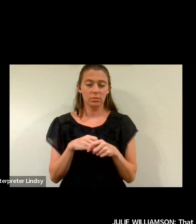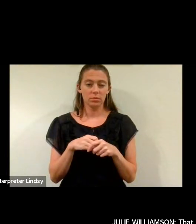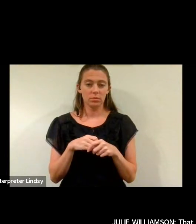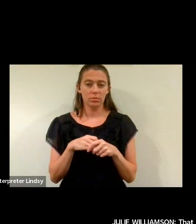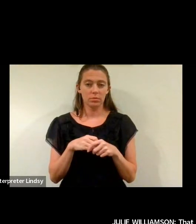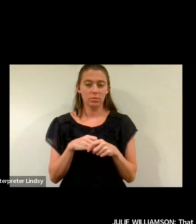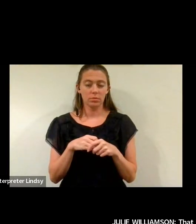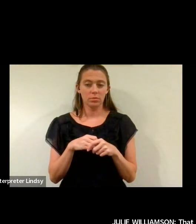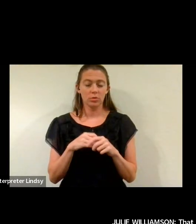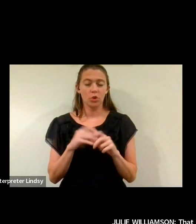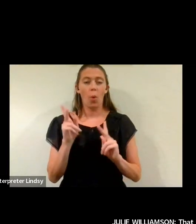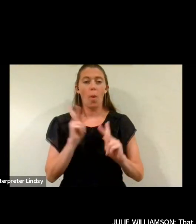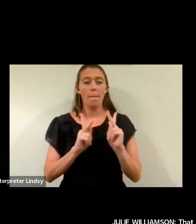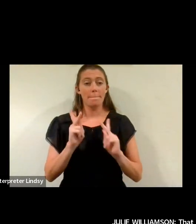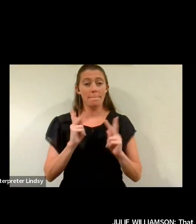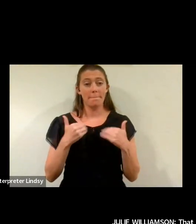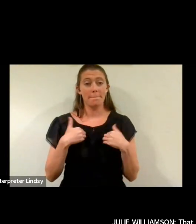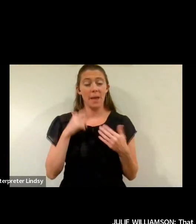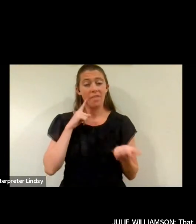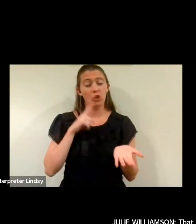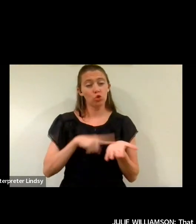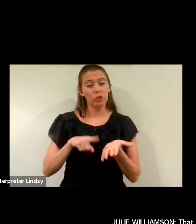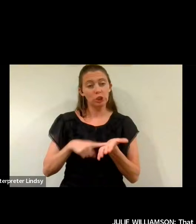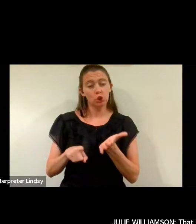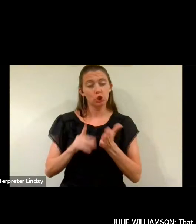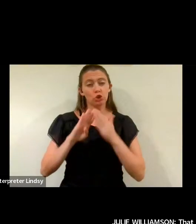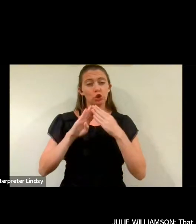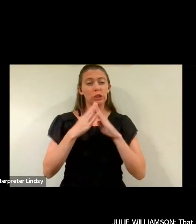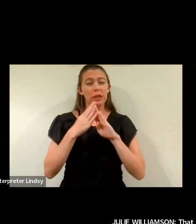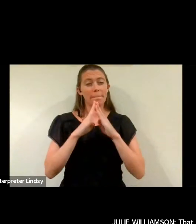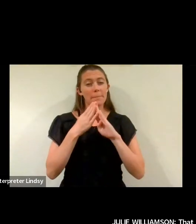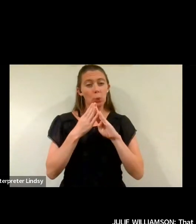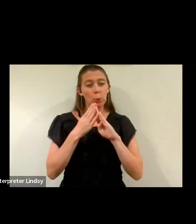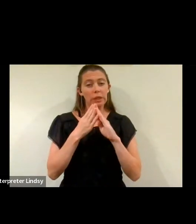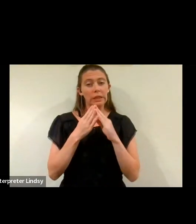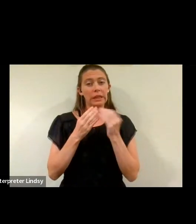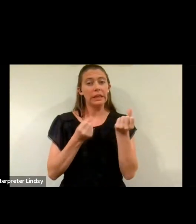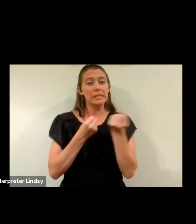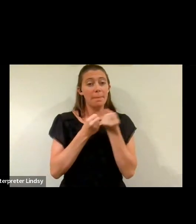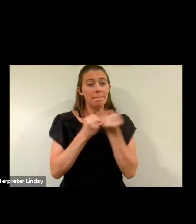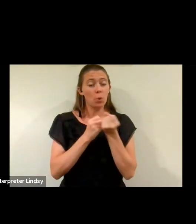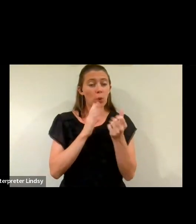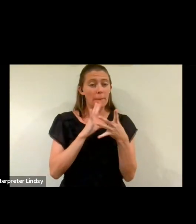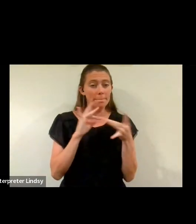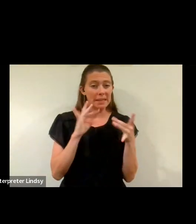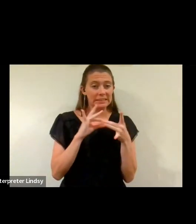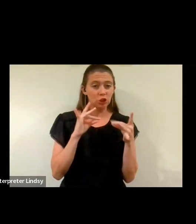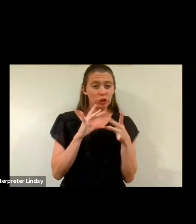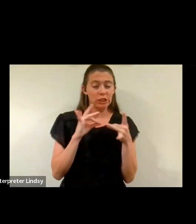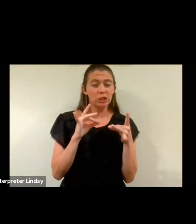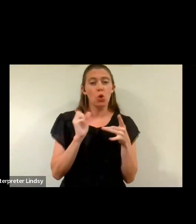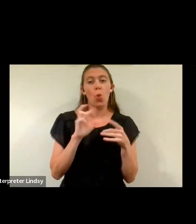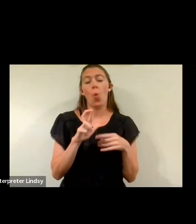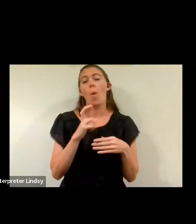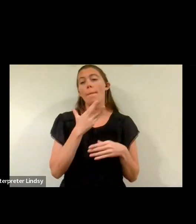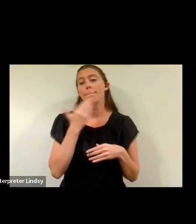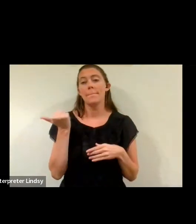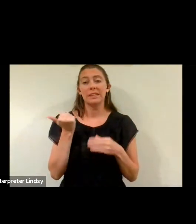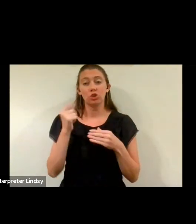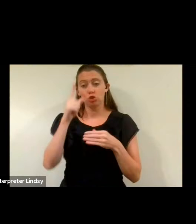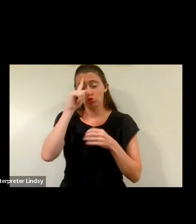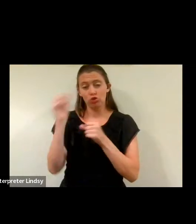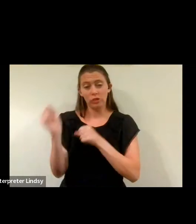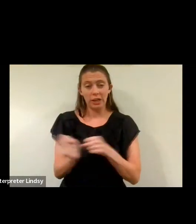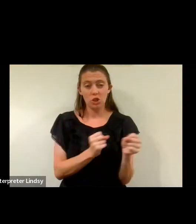community-driven messaging strategies. I think there's certain pieces of the conflicting message that